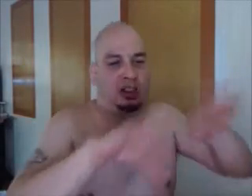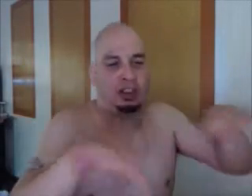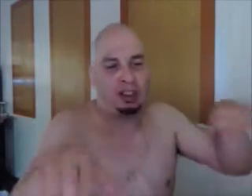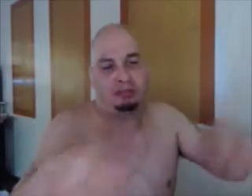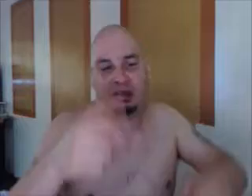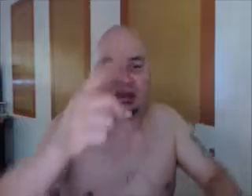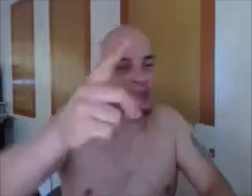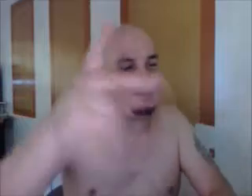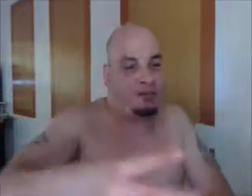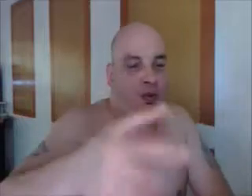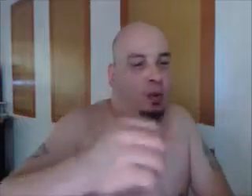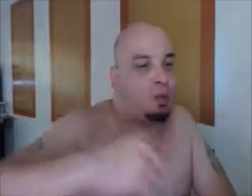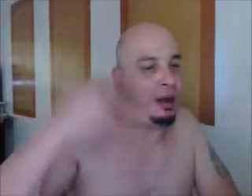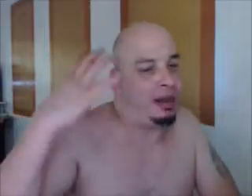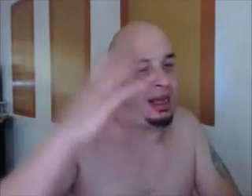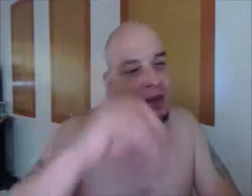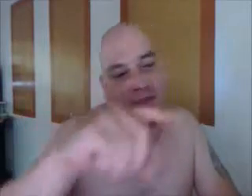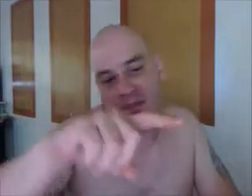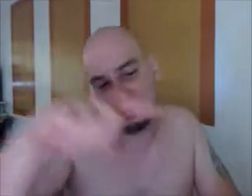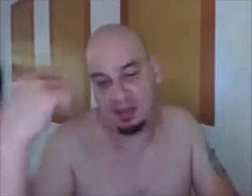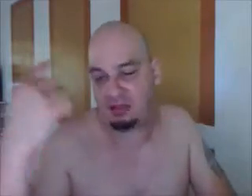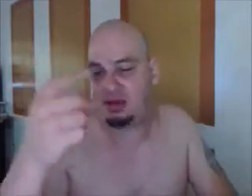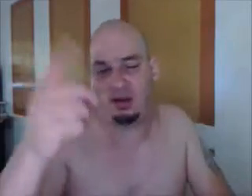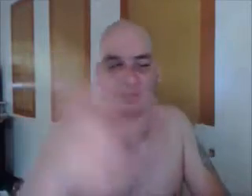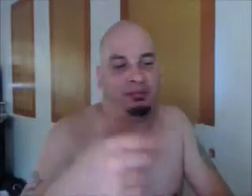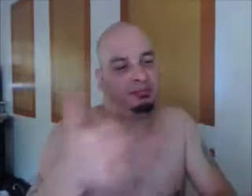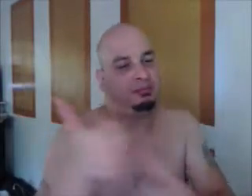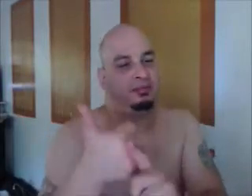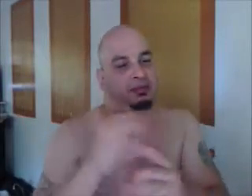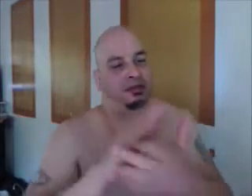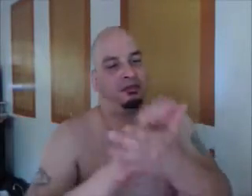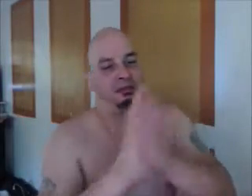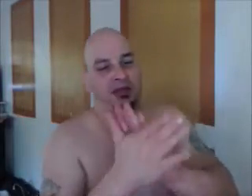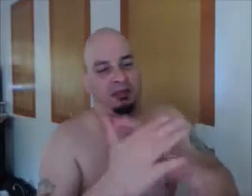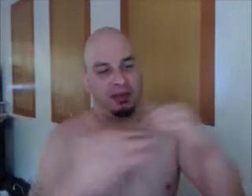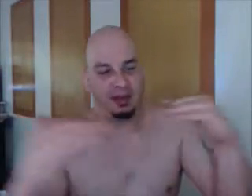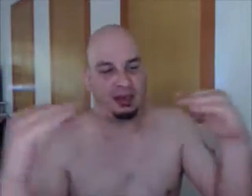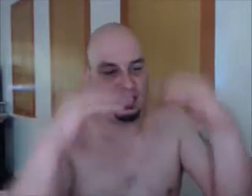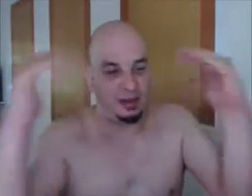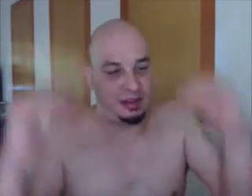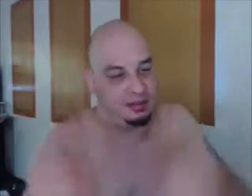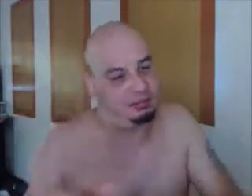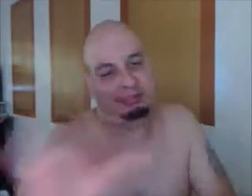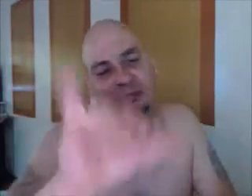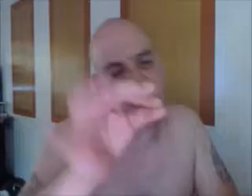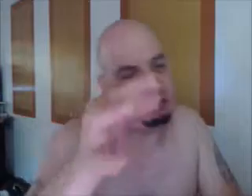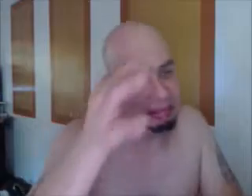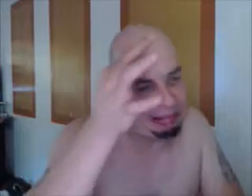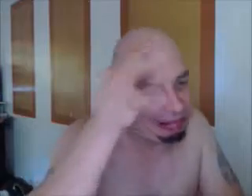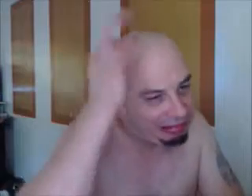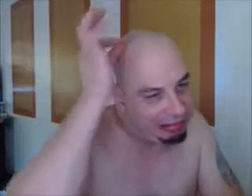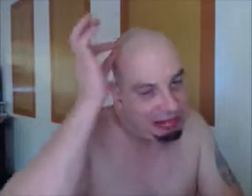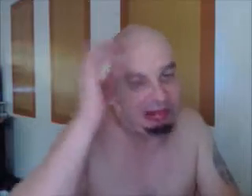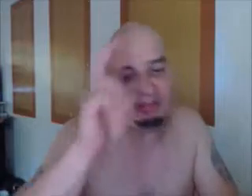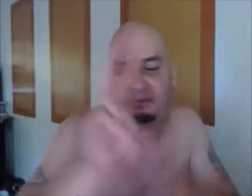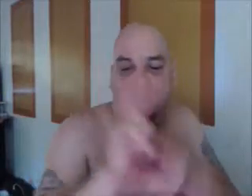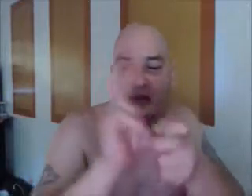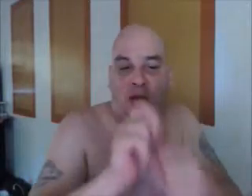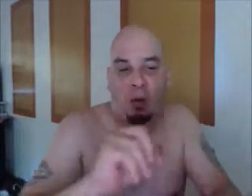be over. In fact, he is said to have more insider information that could be a nightmare for the U.S. government. Phil Black is following the very